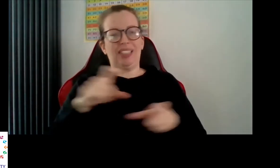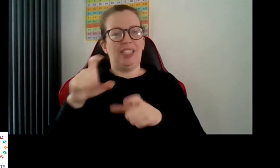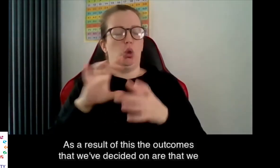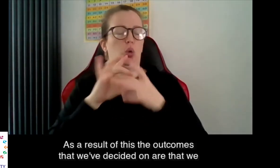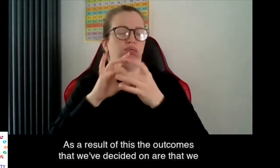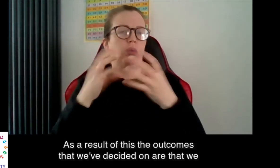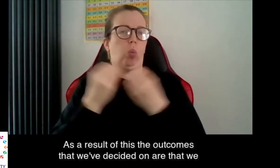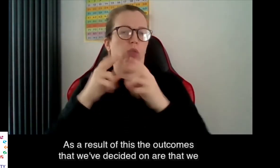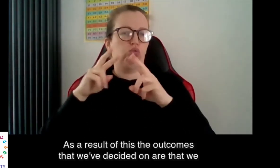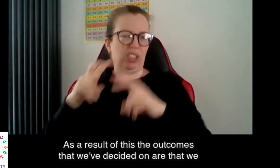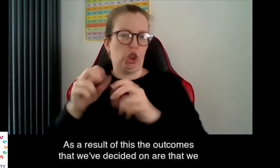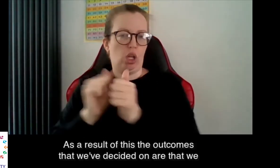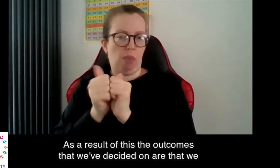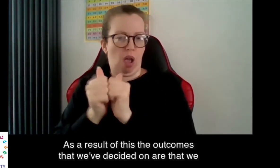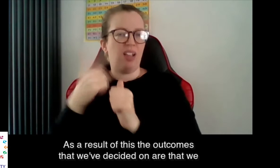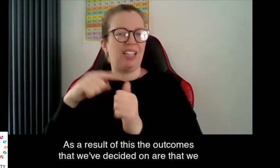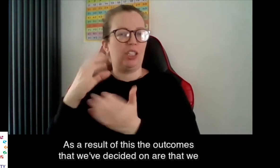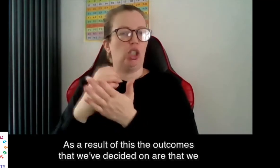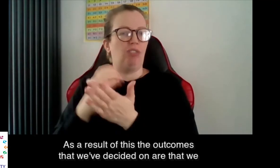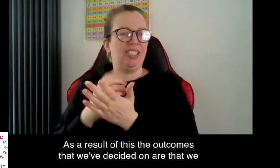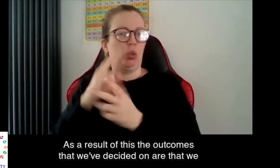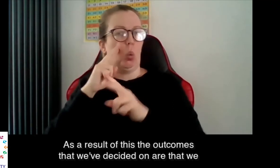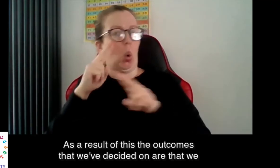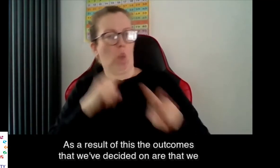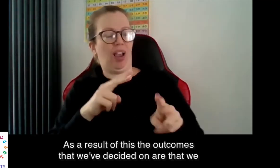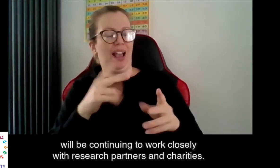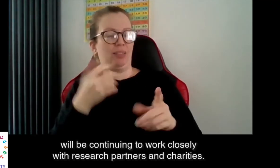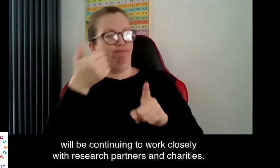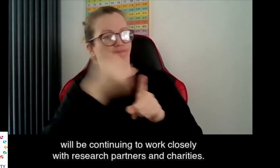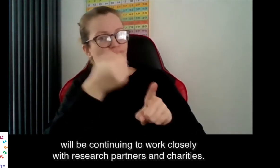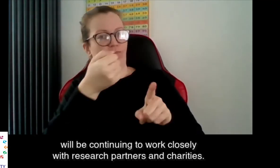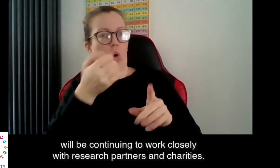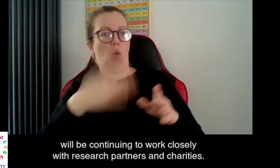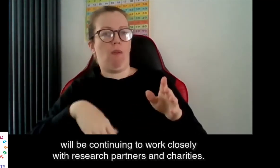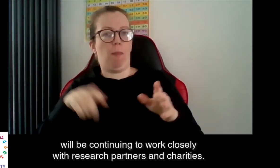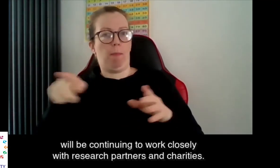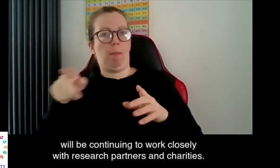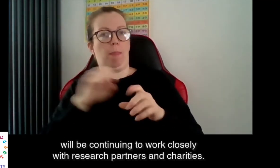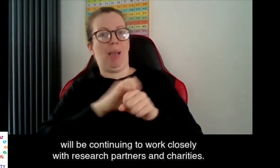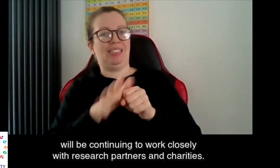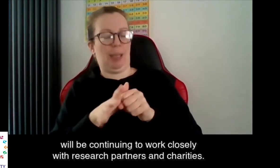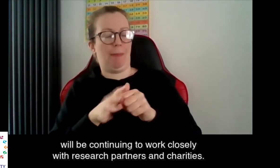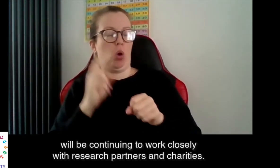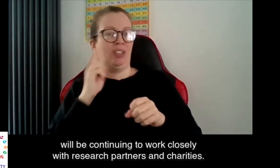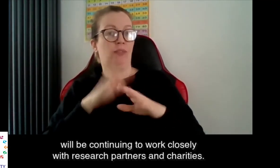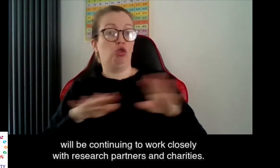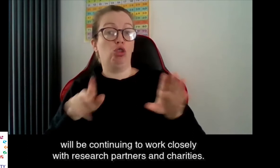As a result of this, the outcomes that we've decided on are that we will be continuing to work closely with research partners